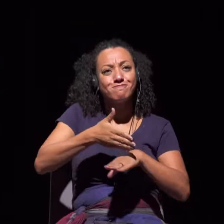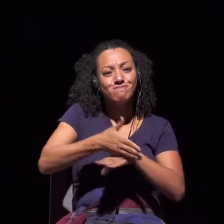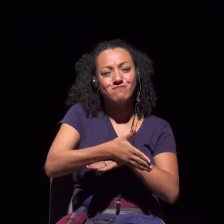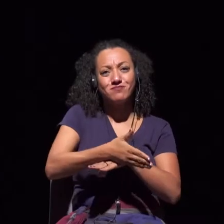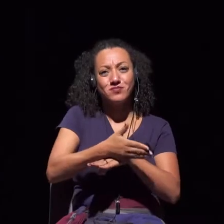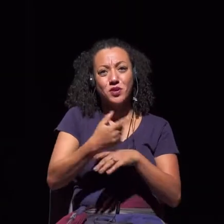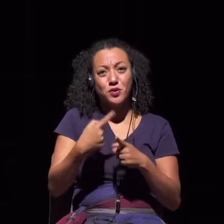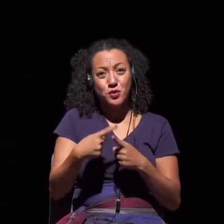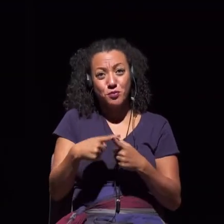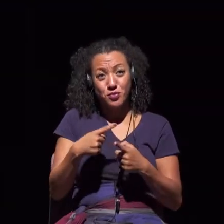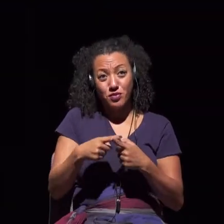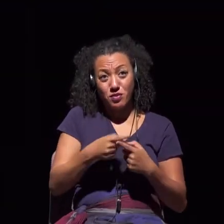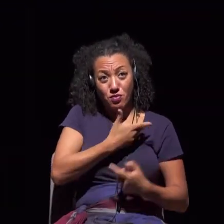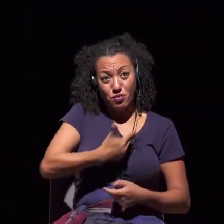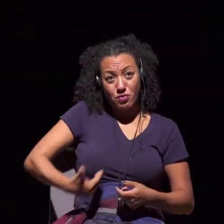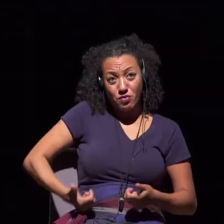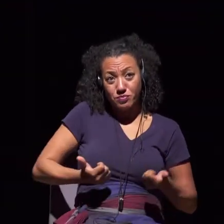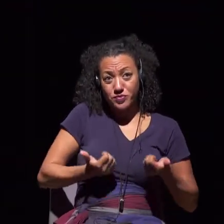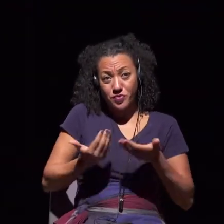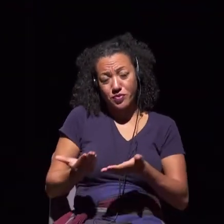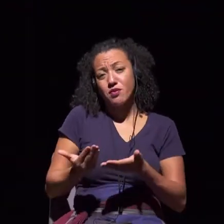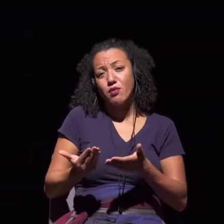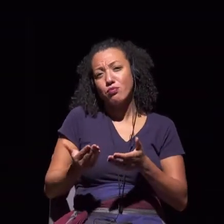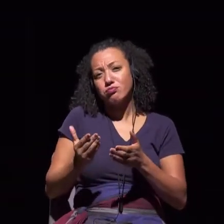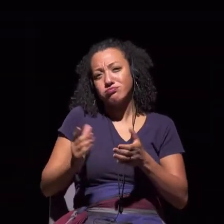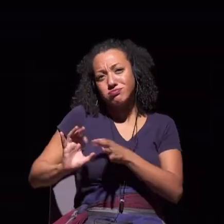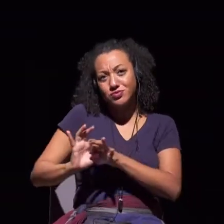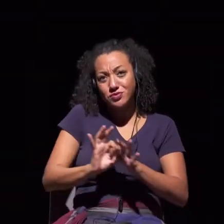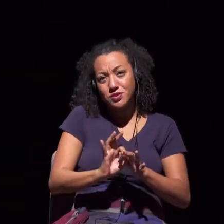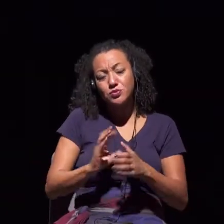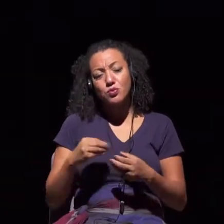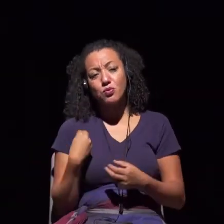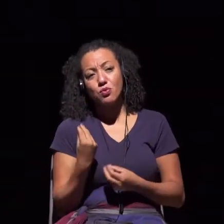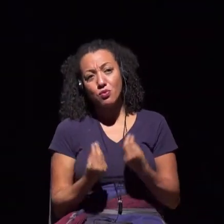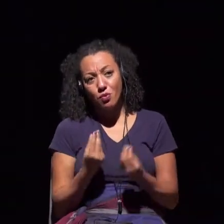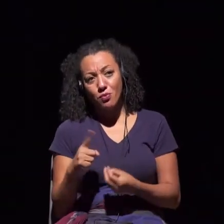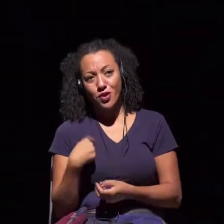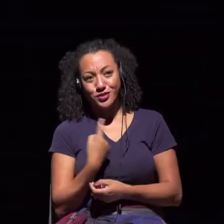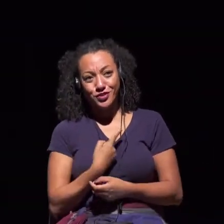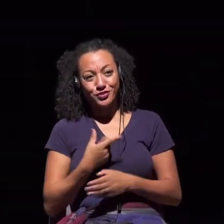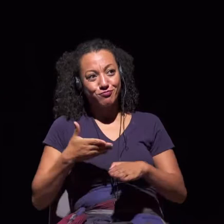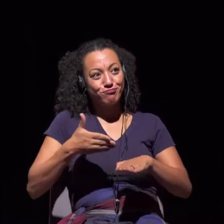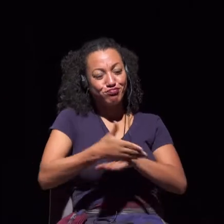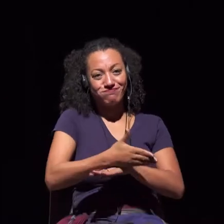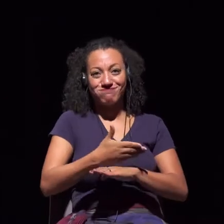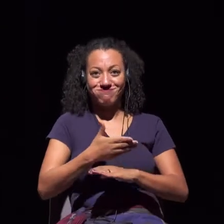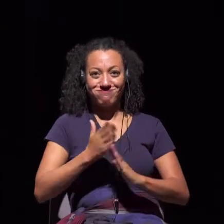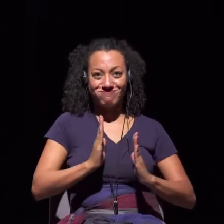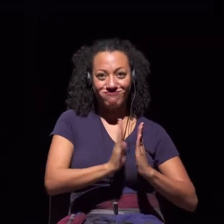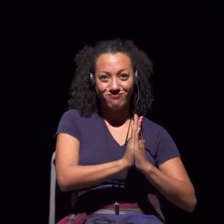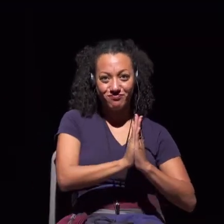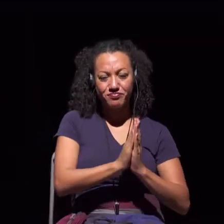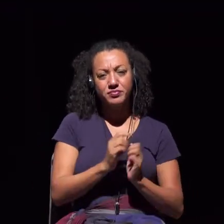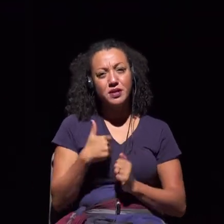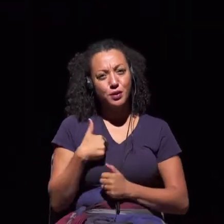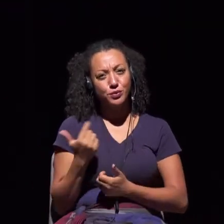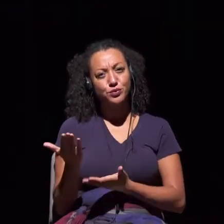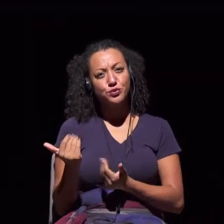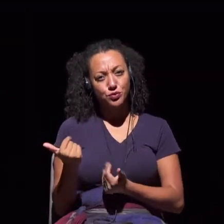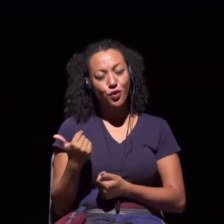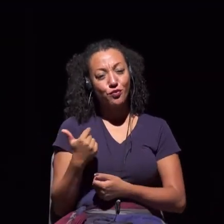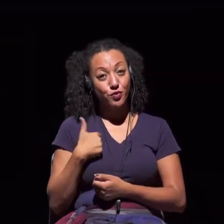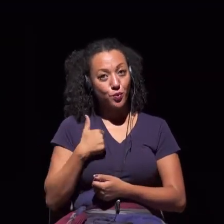context. As a young man then, I was very revolutionary, I think, I'd like to think at least, and decided